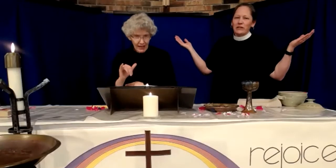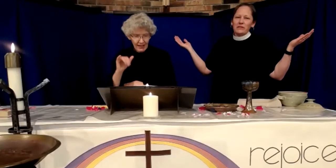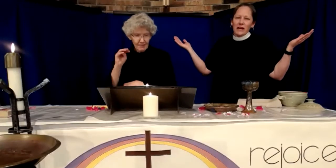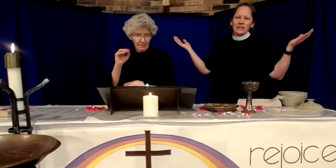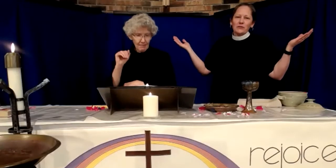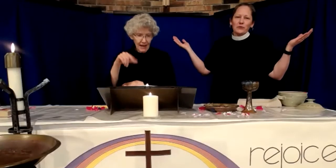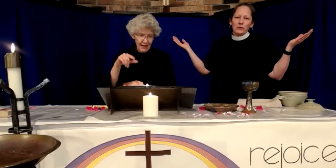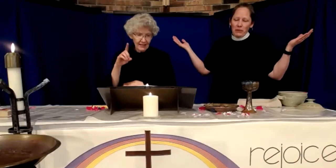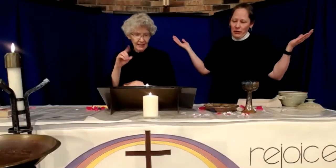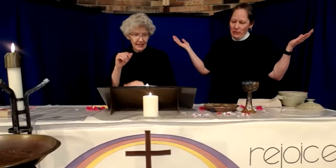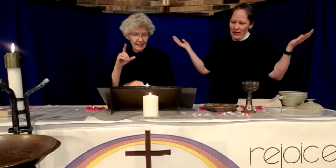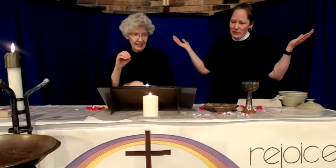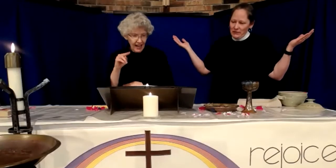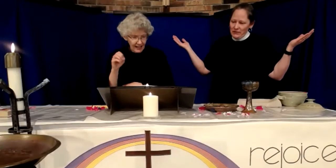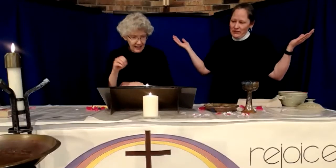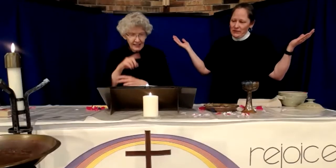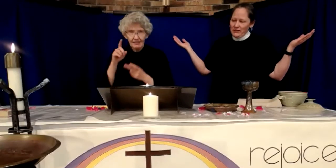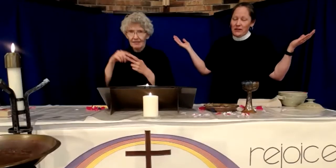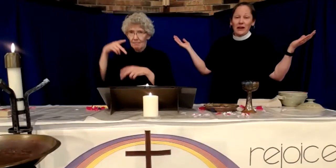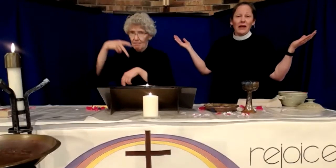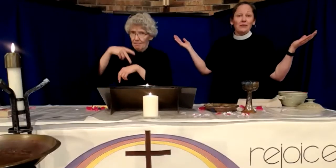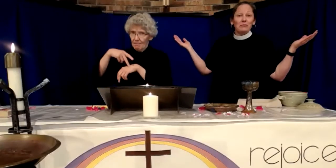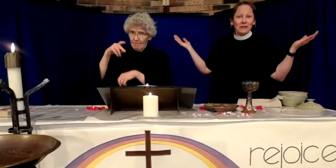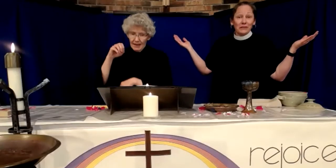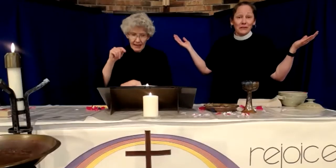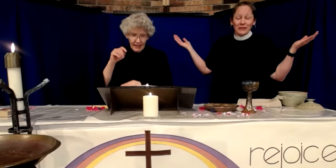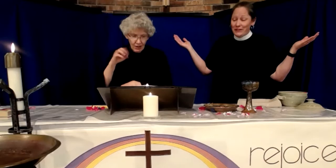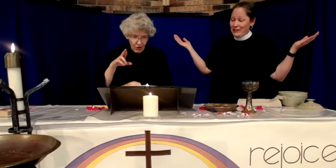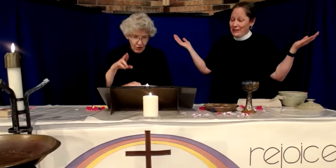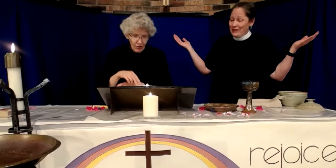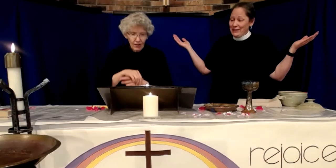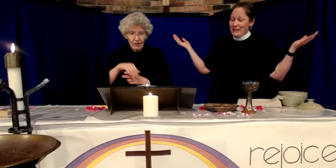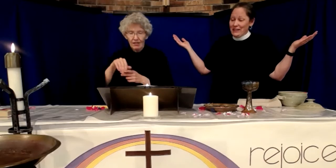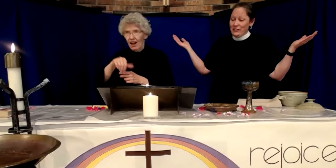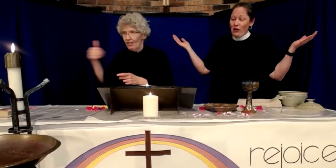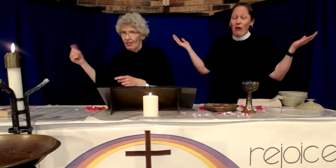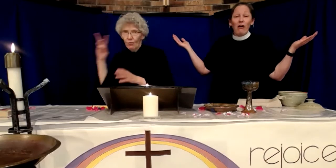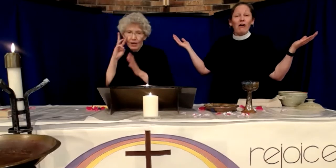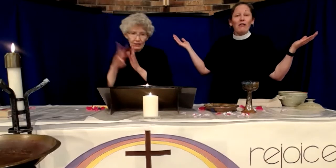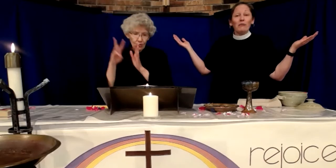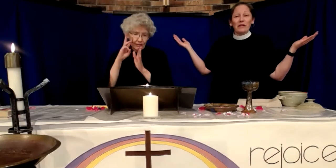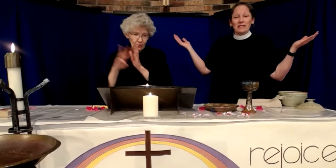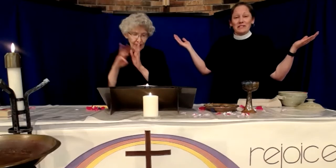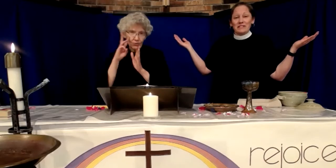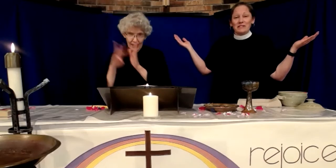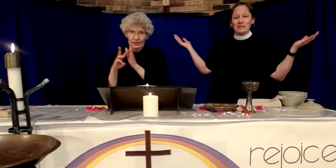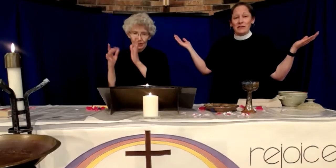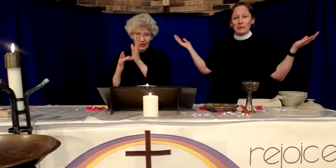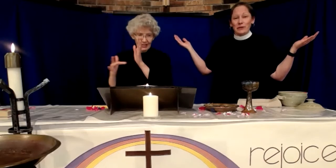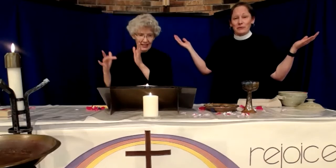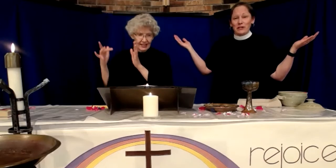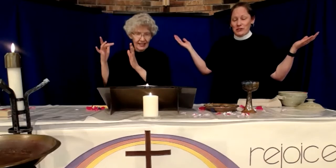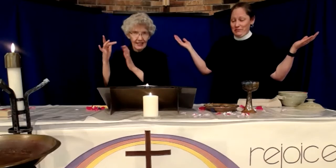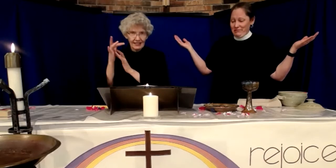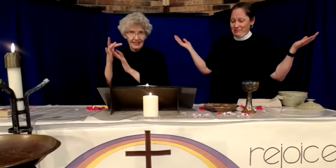We give thanks with Mary Magdalene and Peter and all the witnesses of